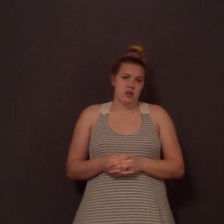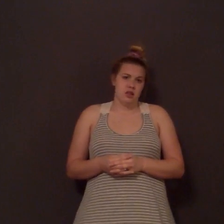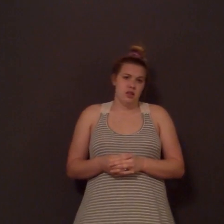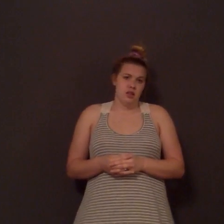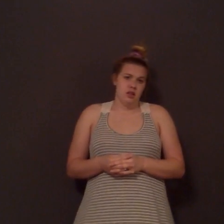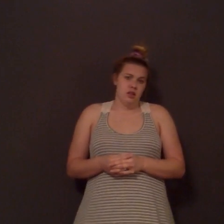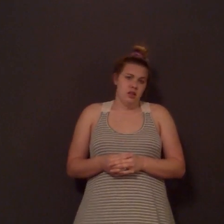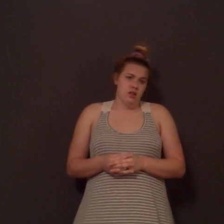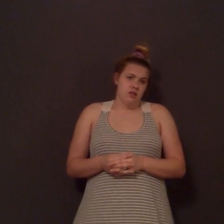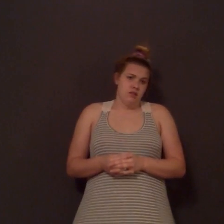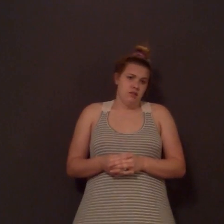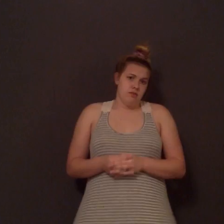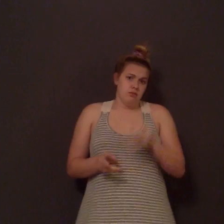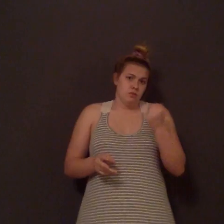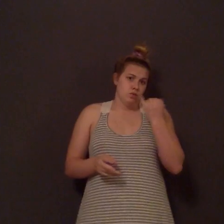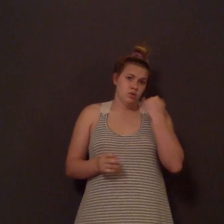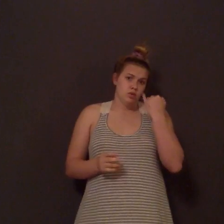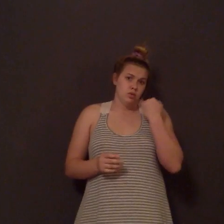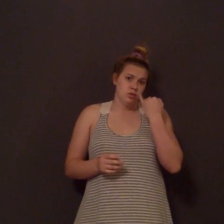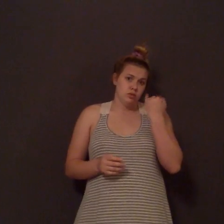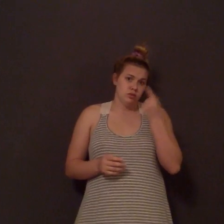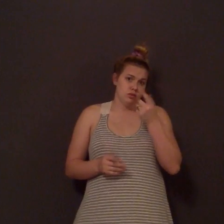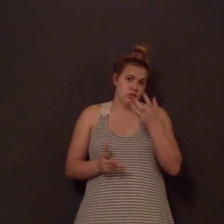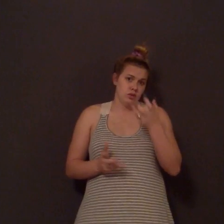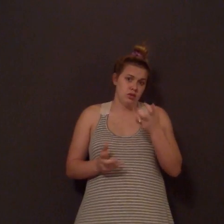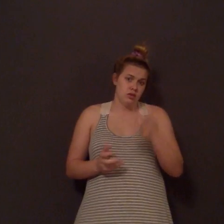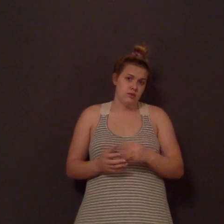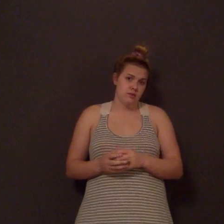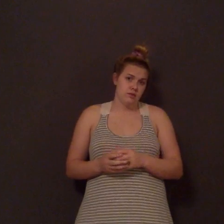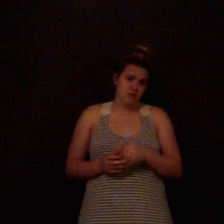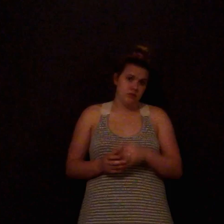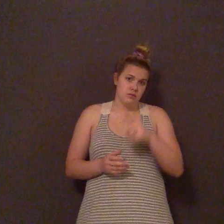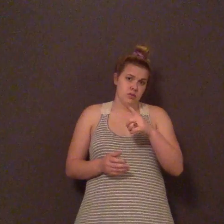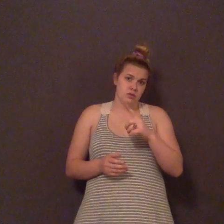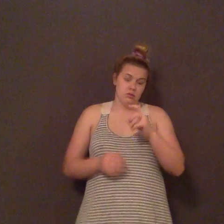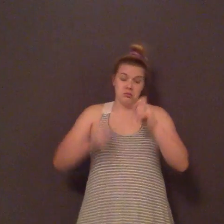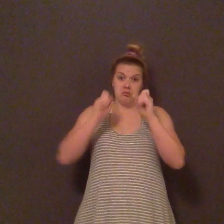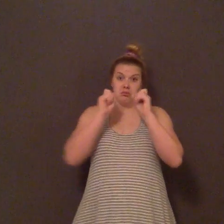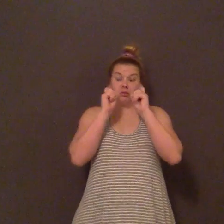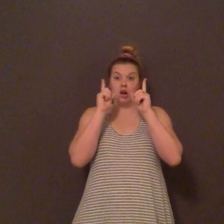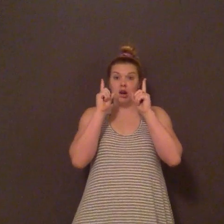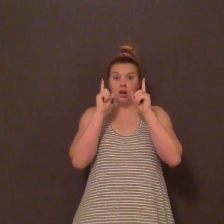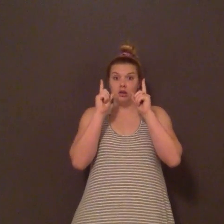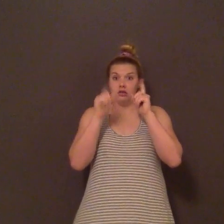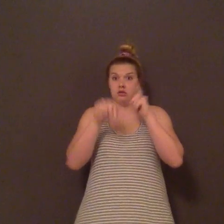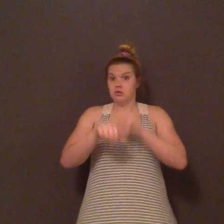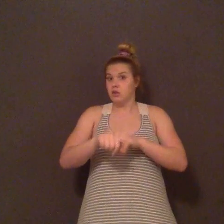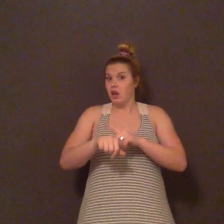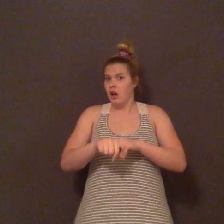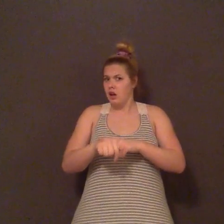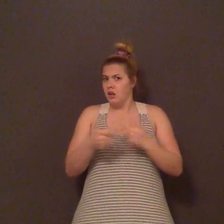I bought you some juice. You ever gonna get up? What time is it? Almost